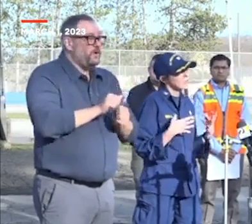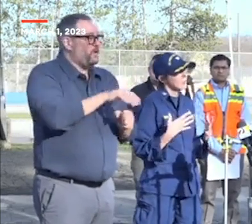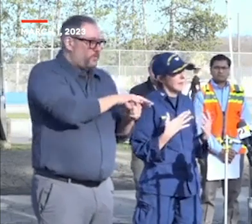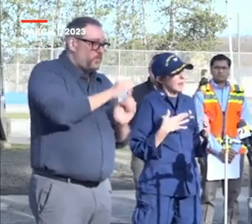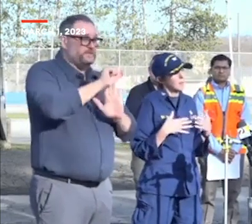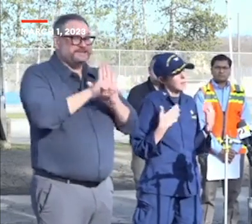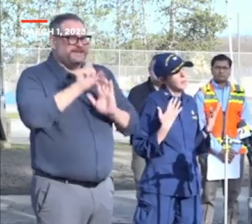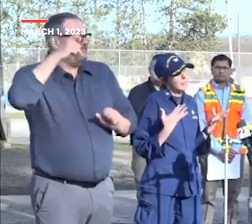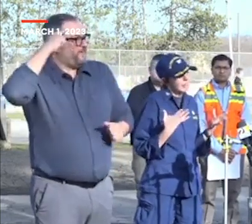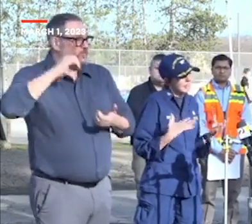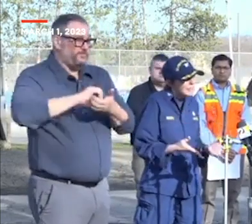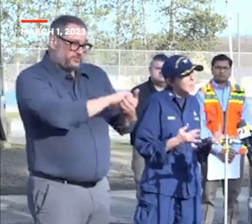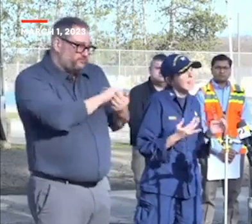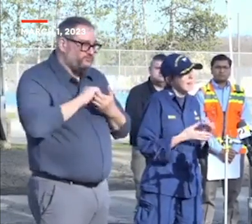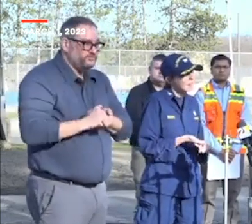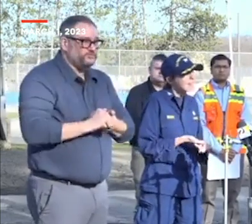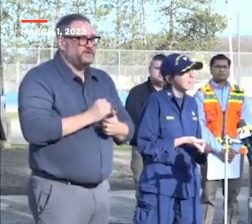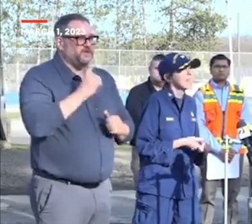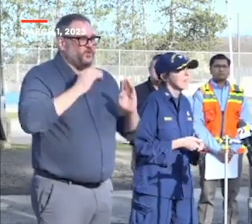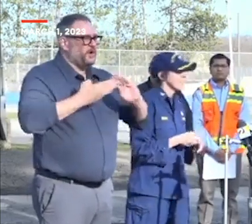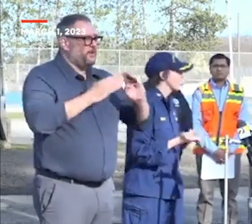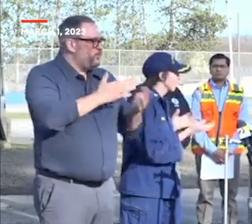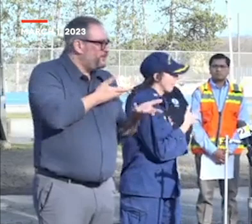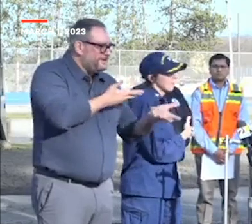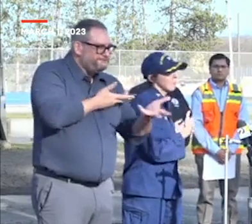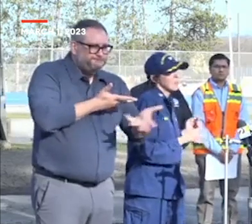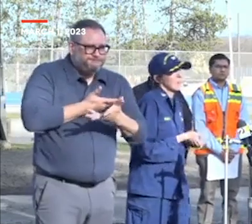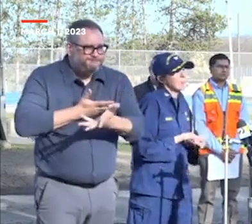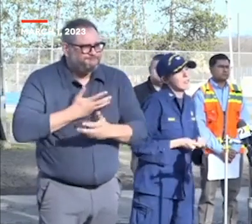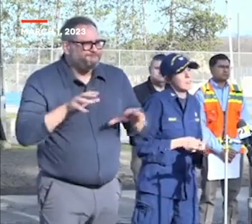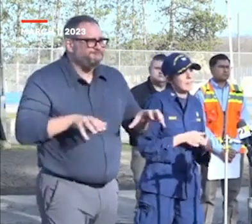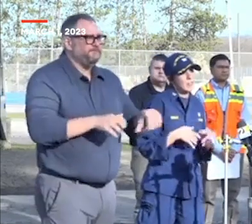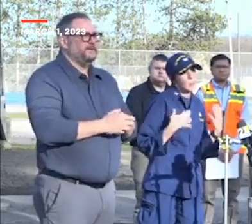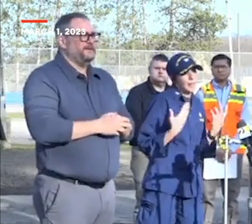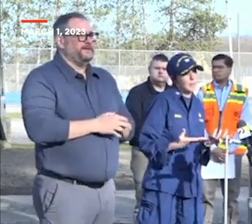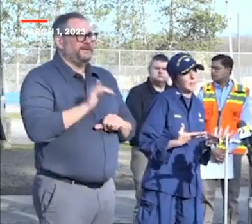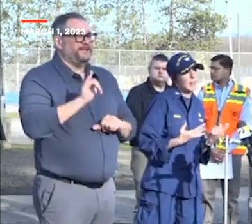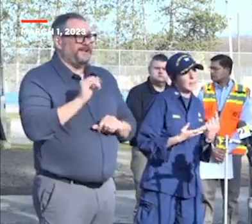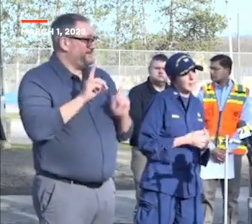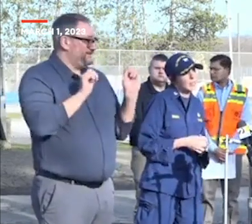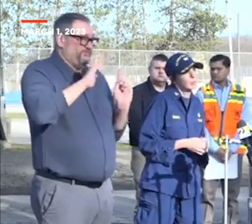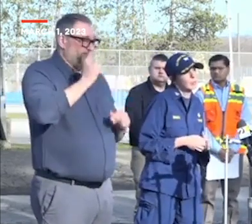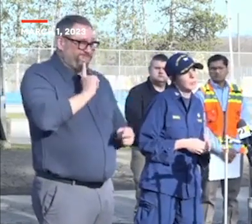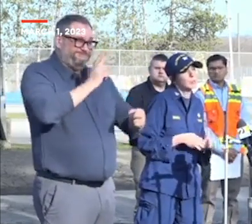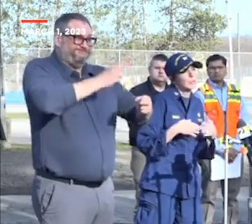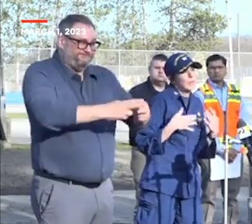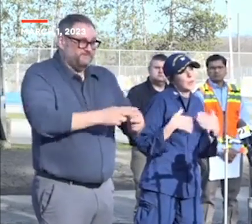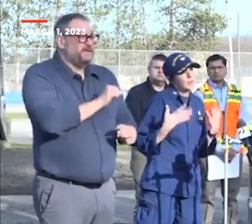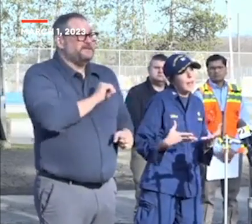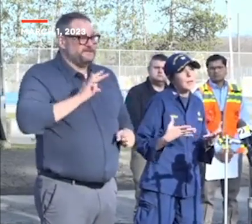on community engagement activities, such as those that Deborah just mentioned. We have staff available